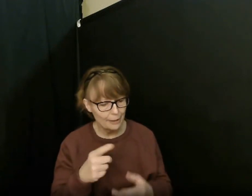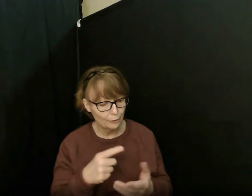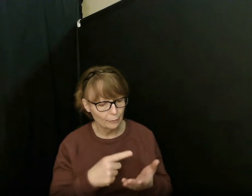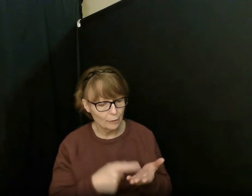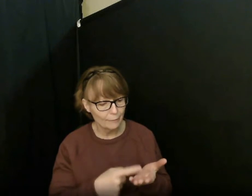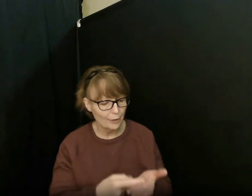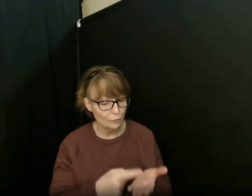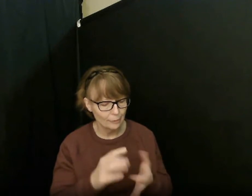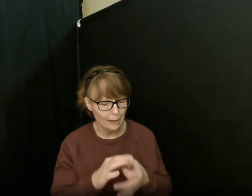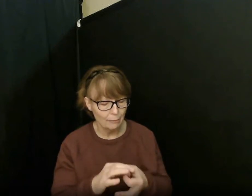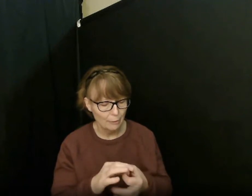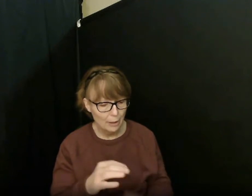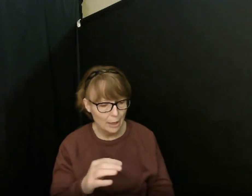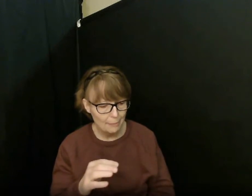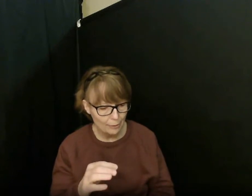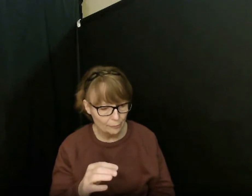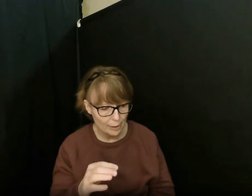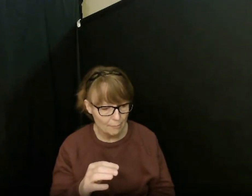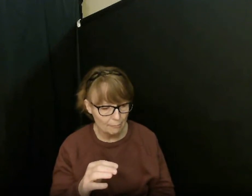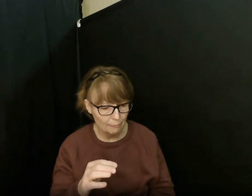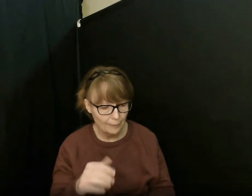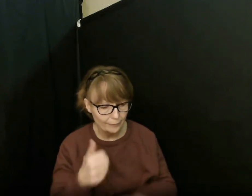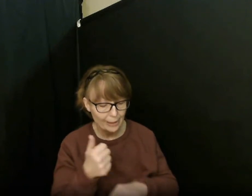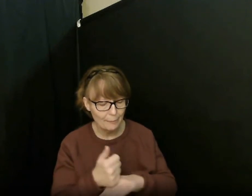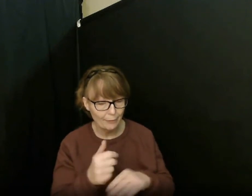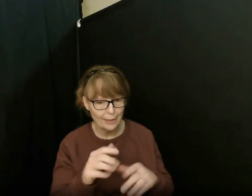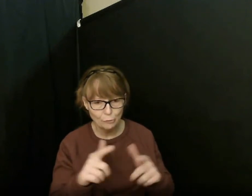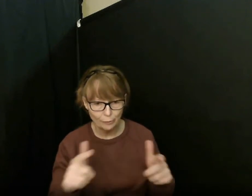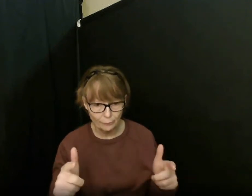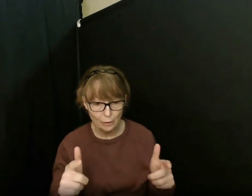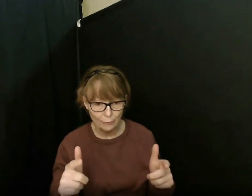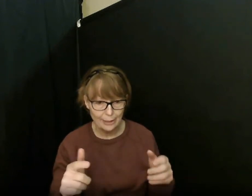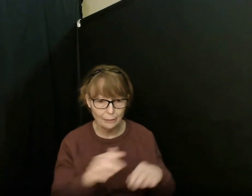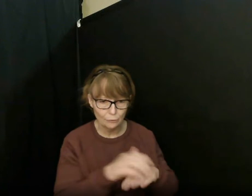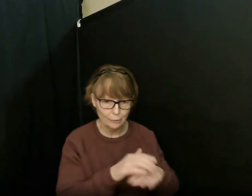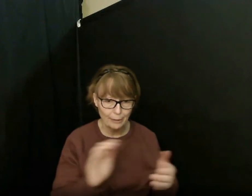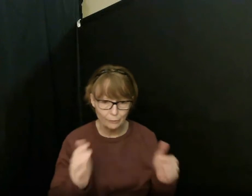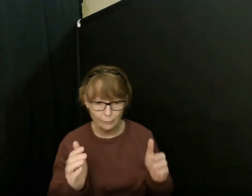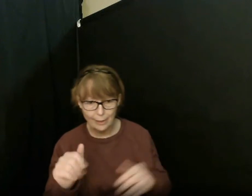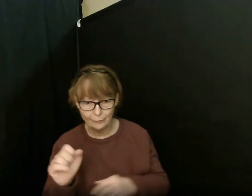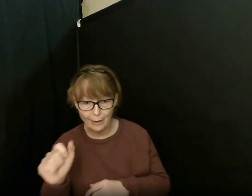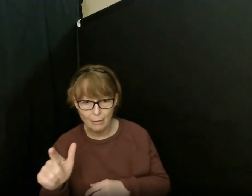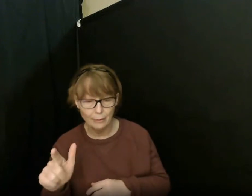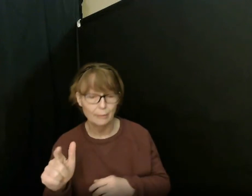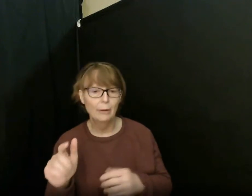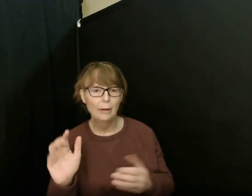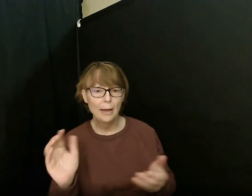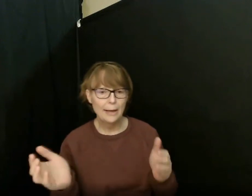about your conversation about the setup of the languages. The English compared to the ASL, and Mhm.